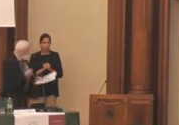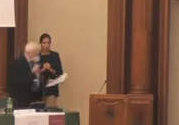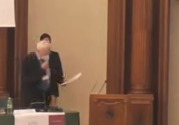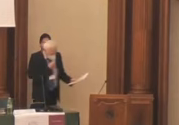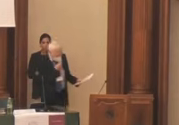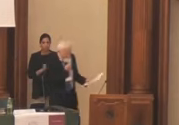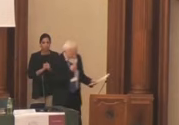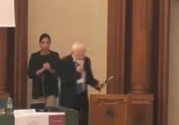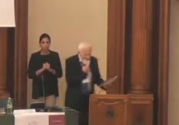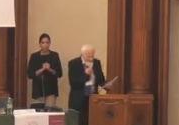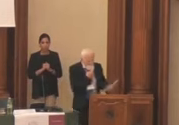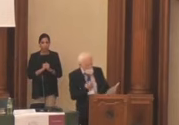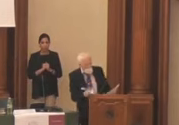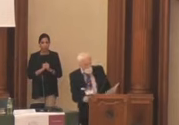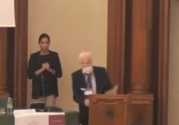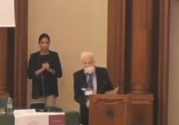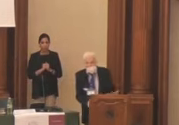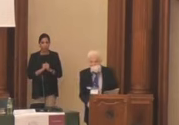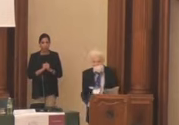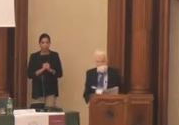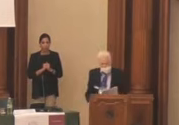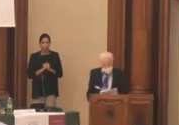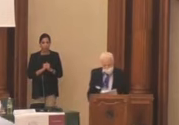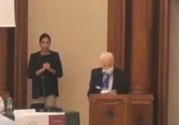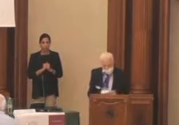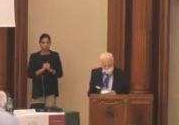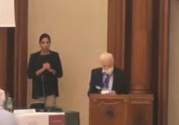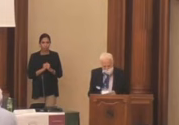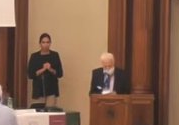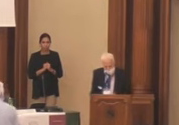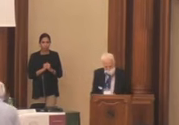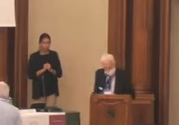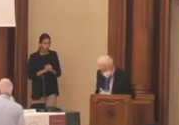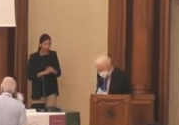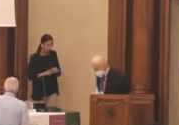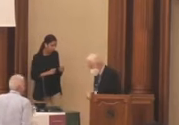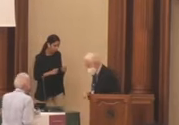Now we invited Dr. George Farid from USA.